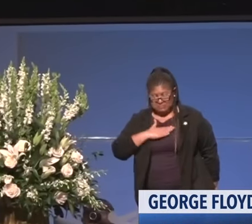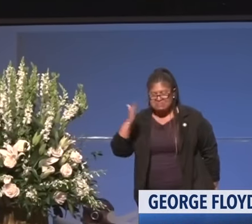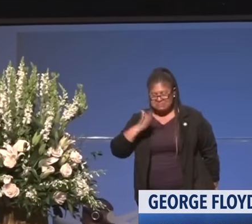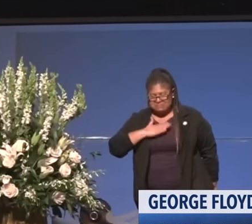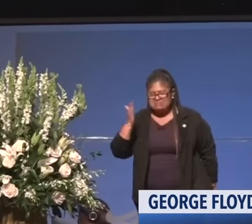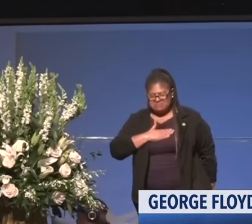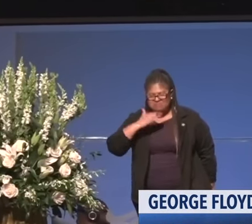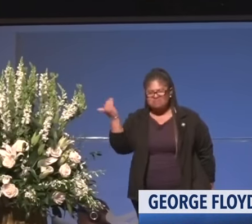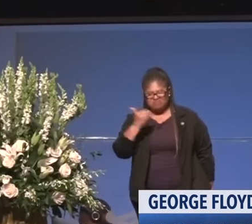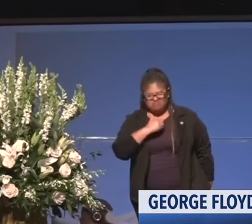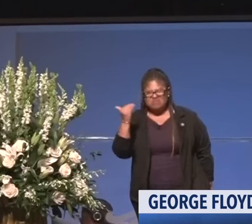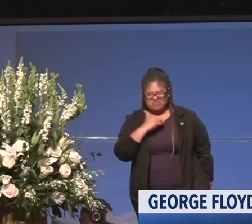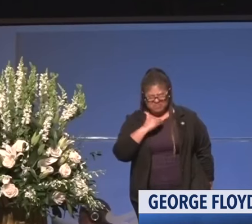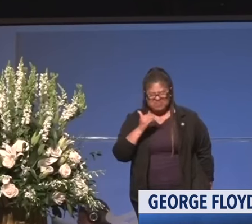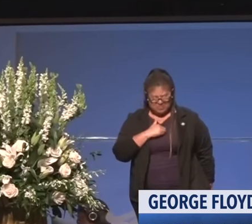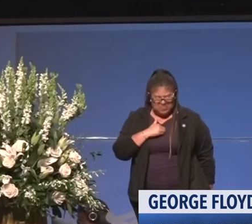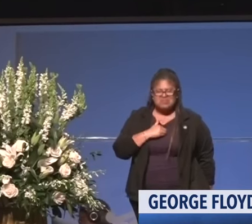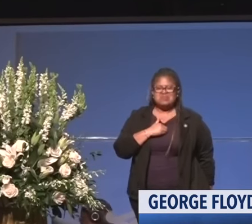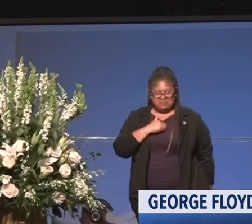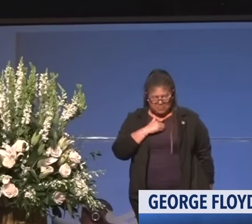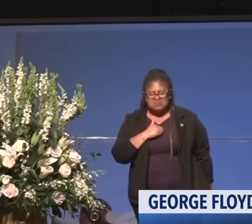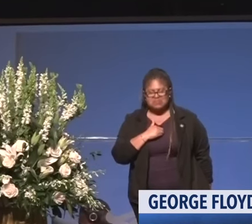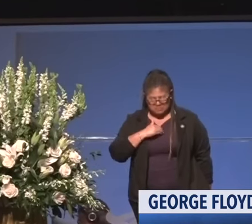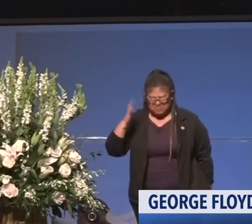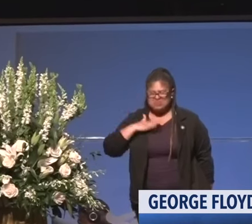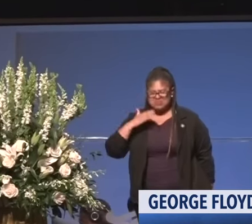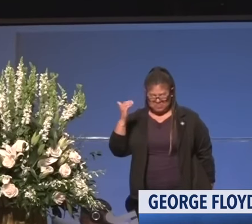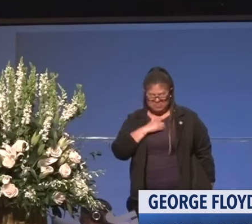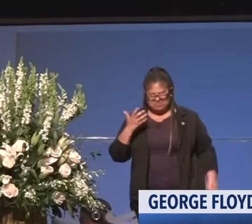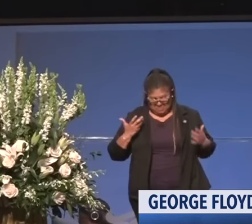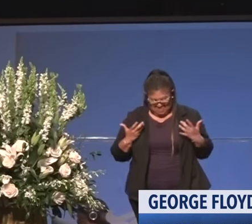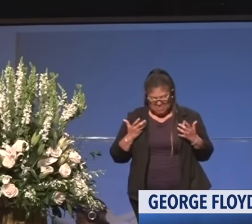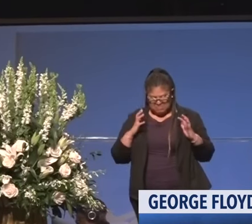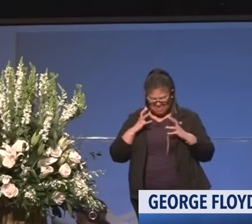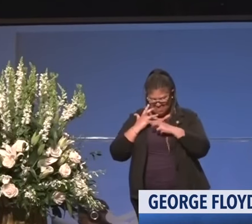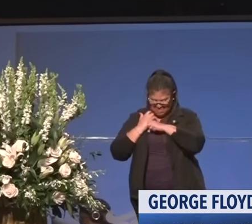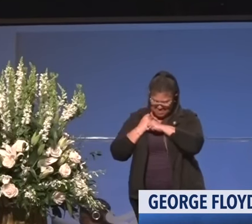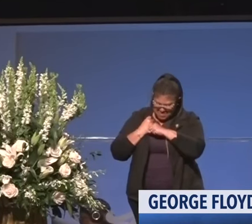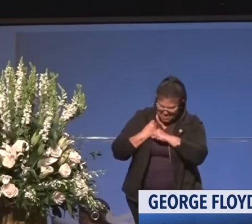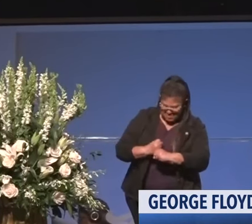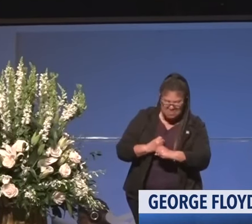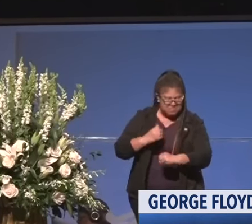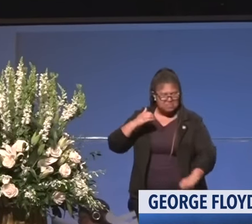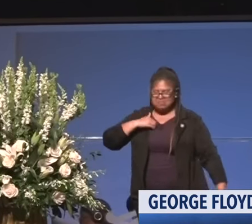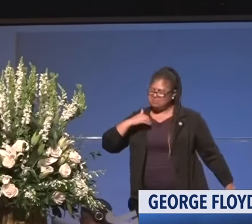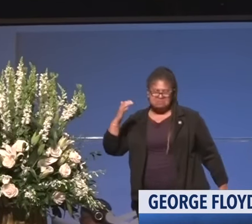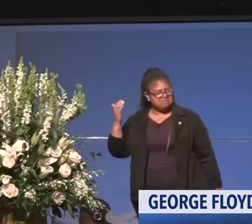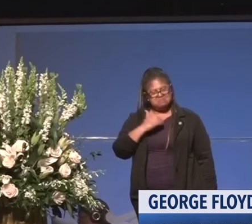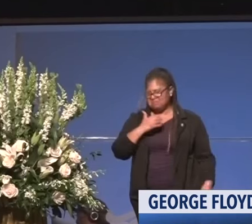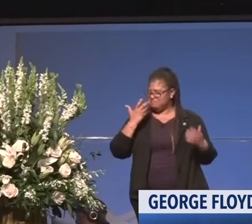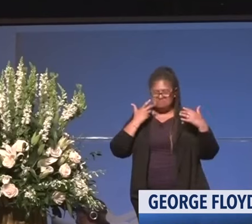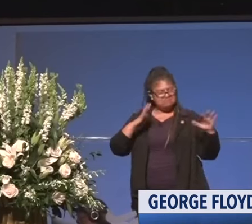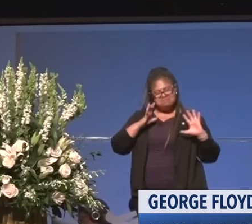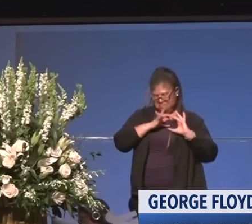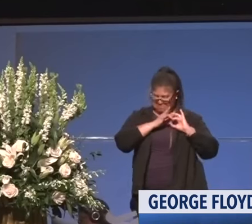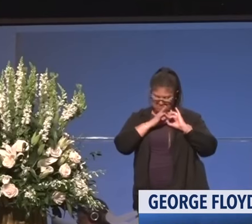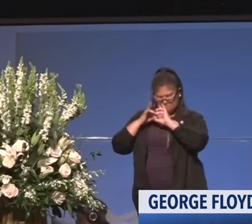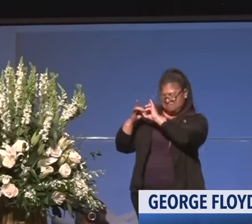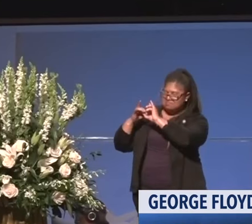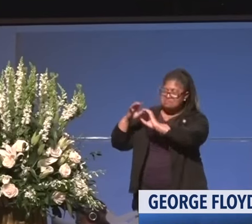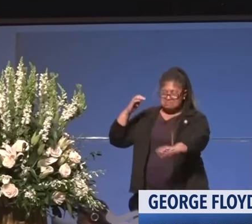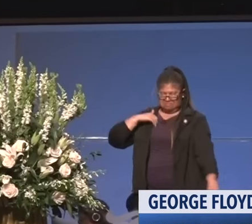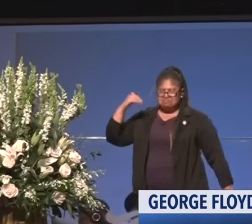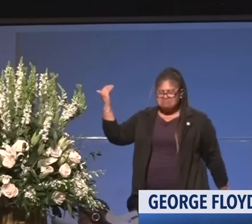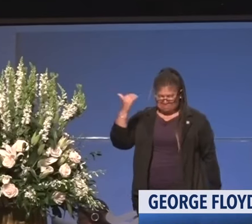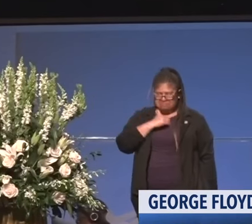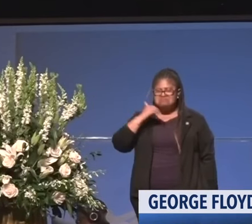My my my my soul has been an soul been an